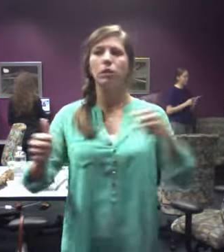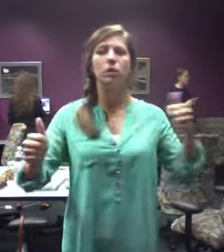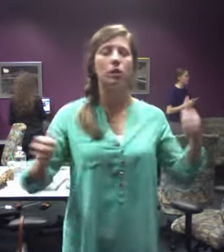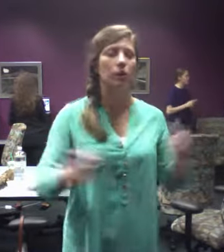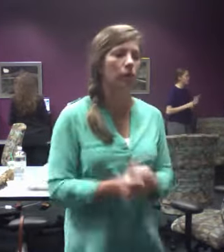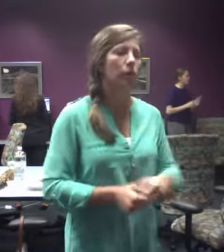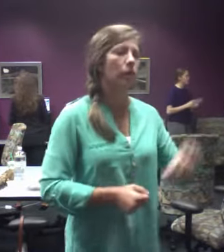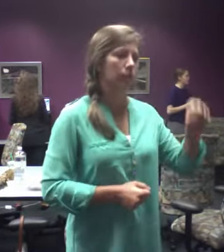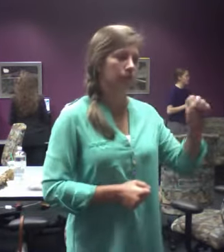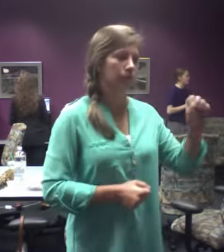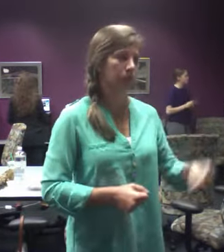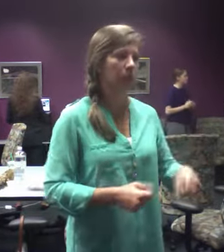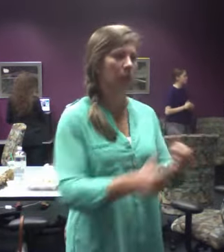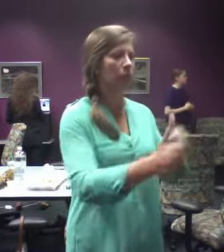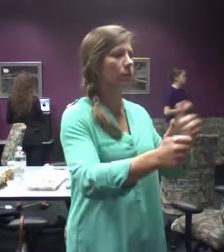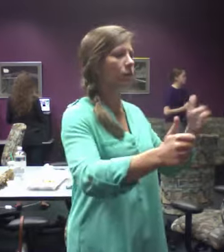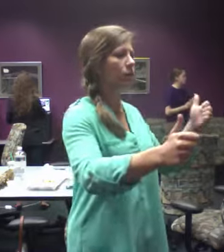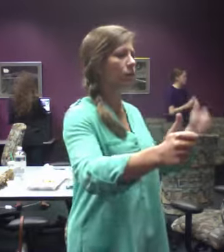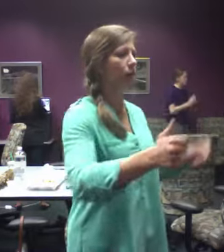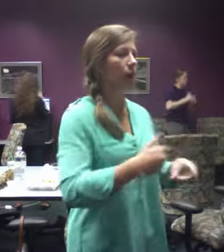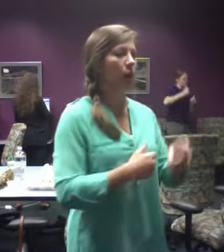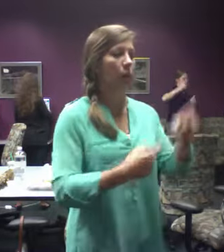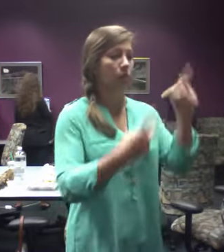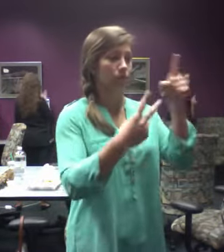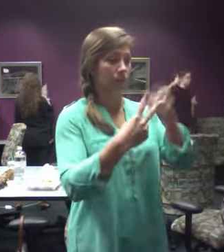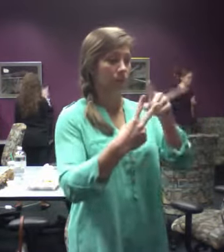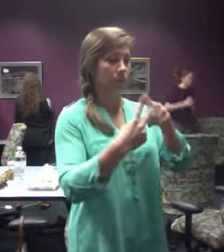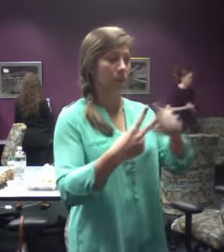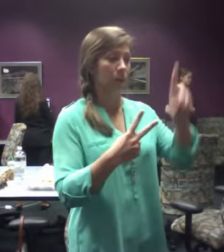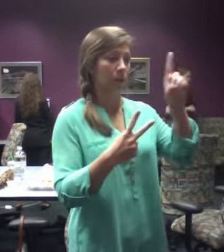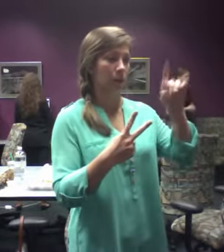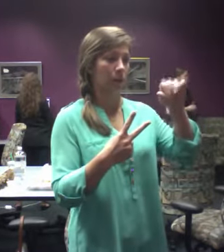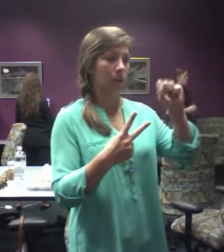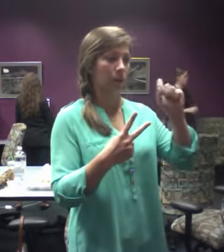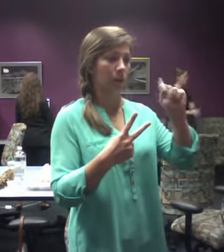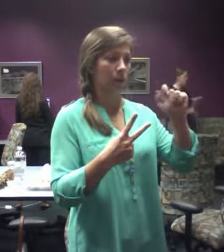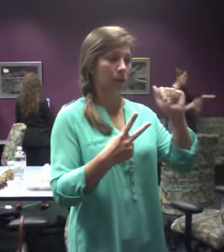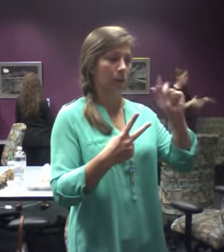They were way across an ocean. Right? Distance was a problem, and Brett?